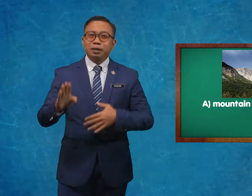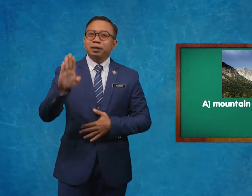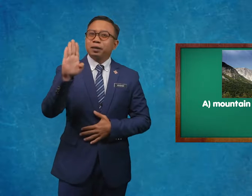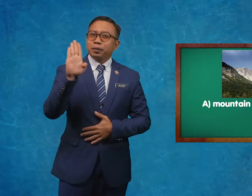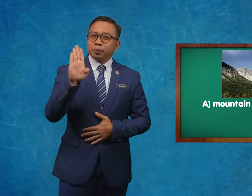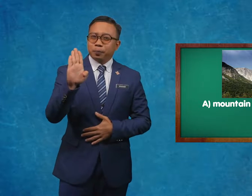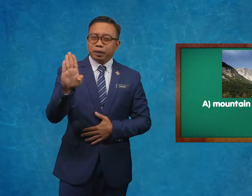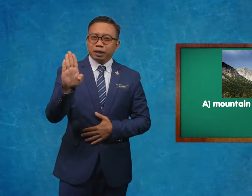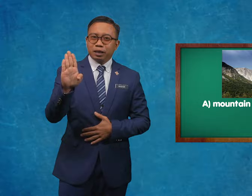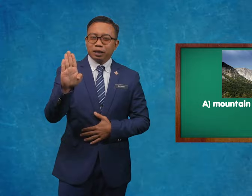B.